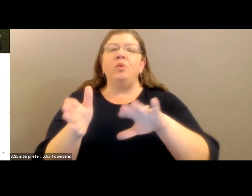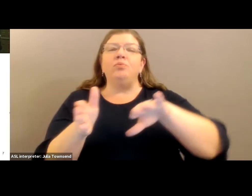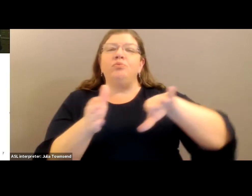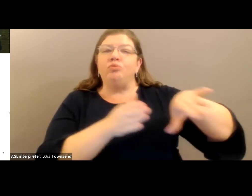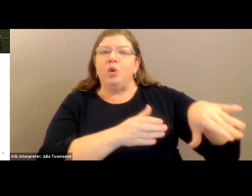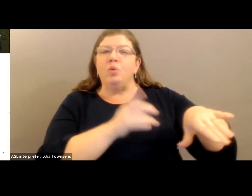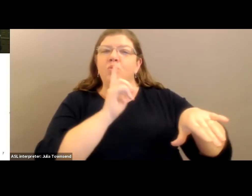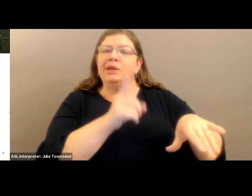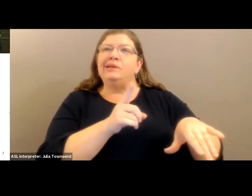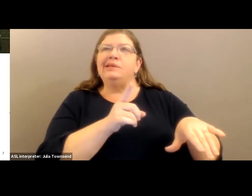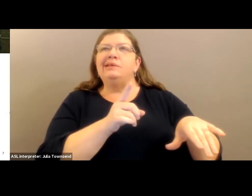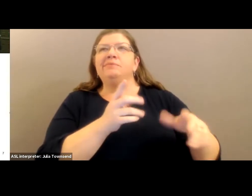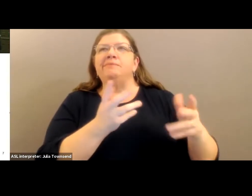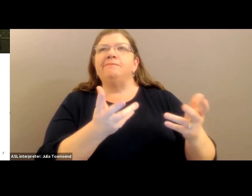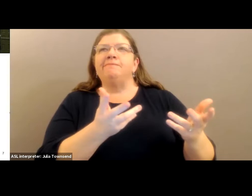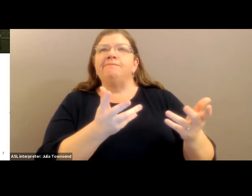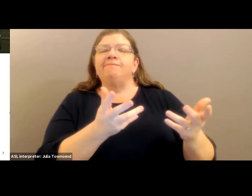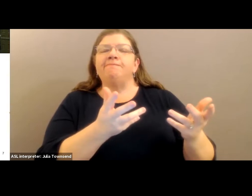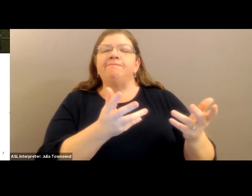our